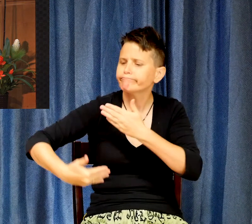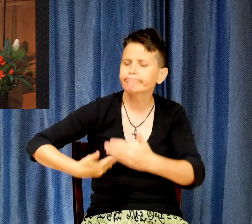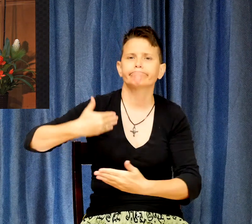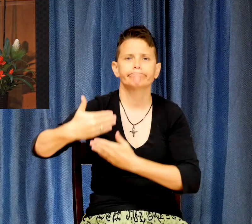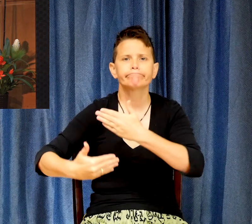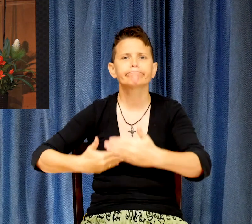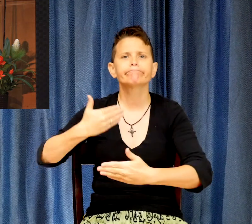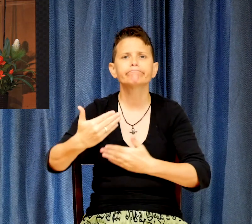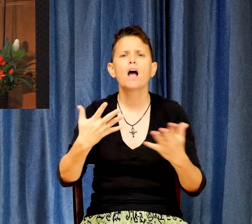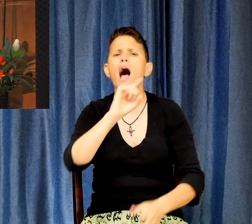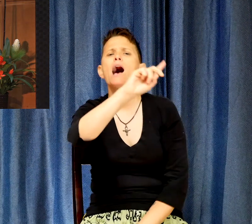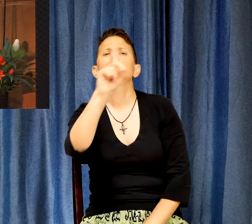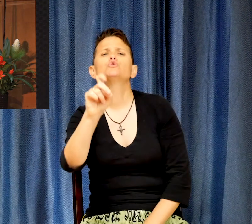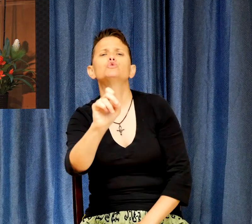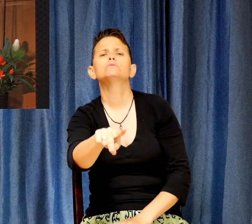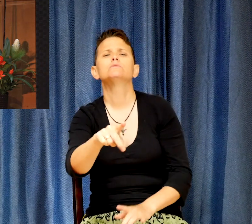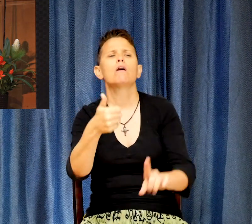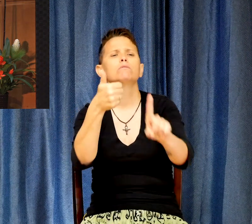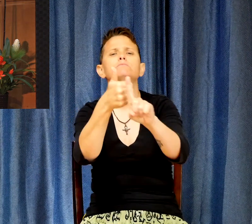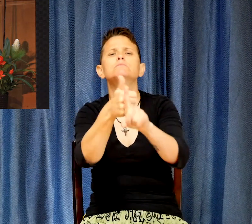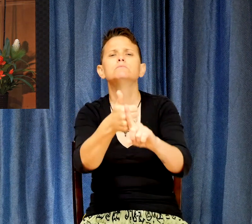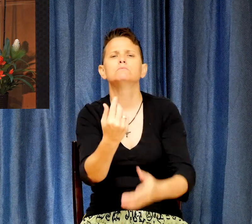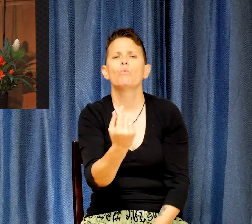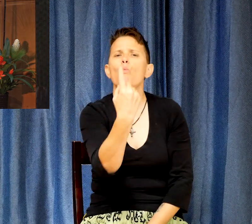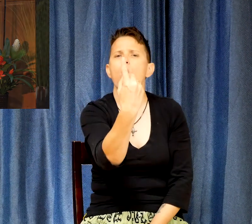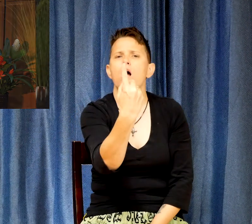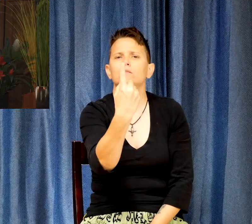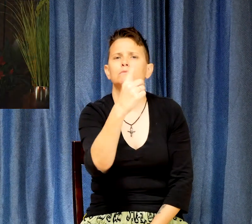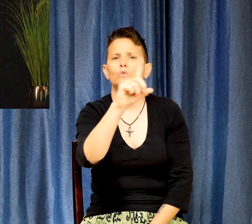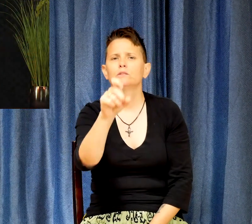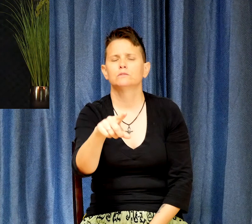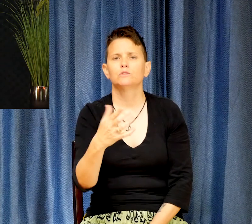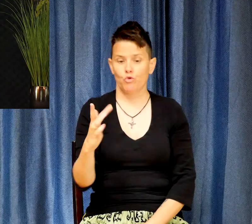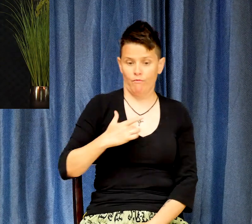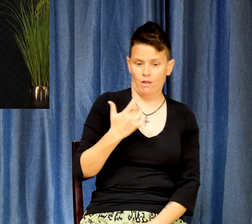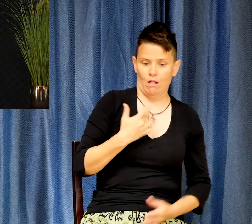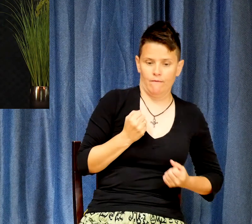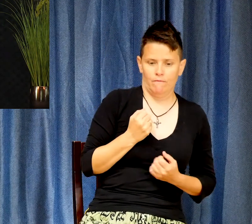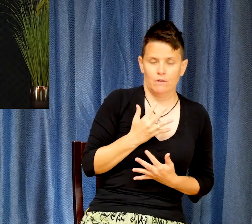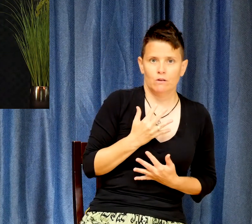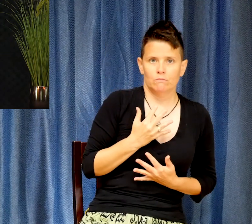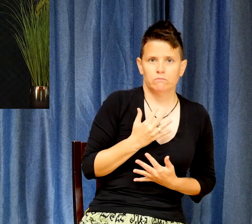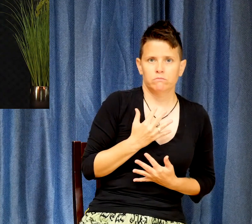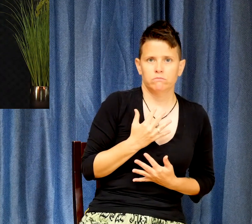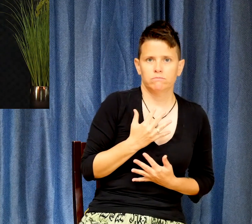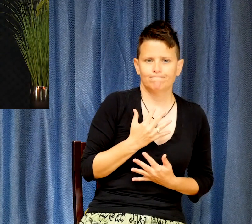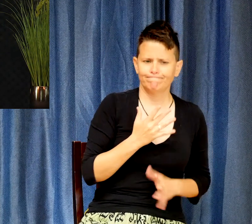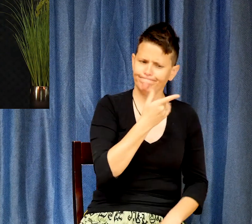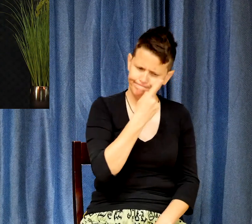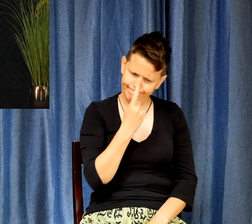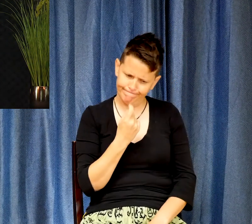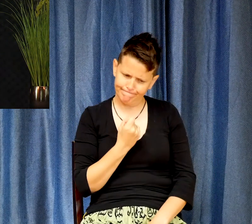question. When you feel that twinge of fear, ask yourself, am I buckling down